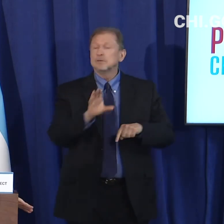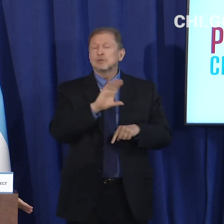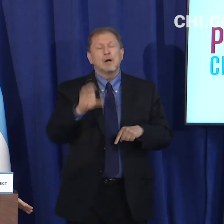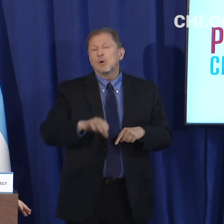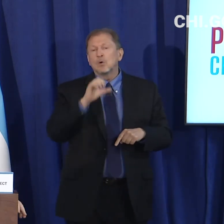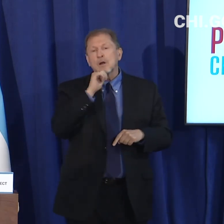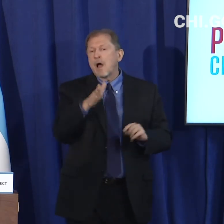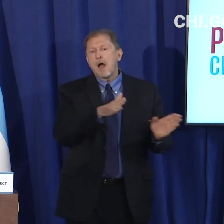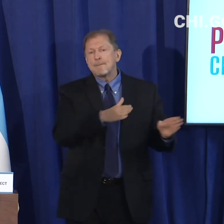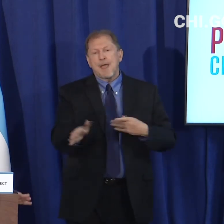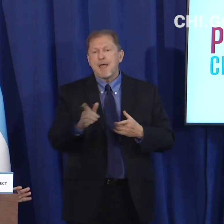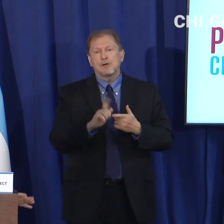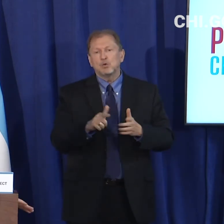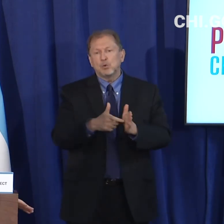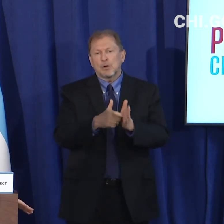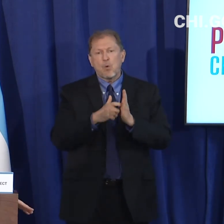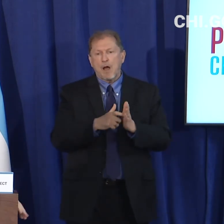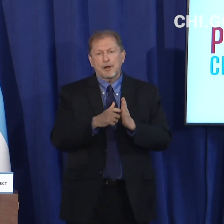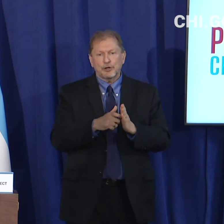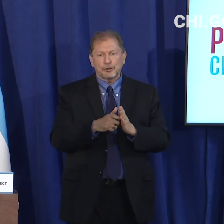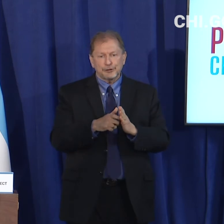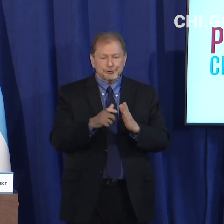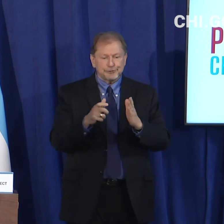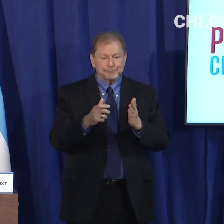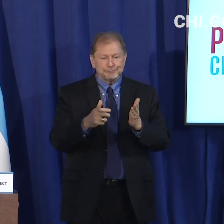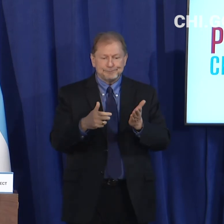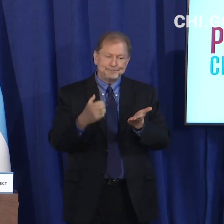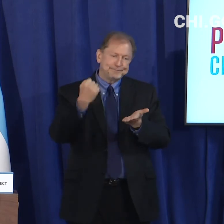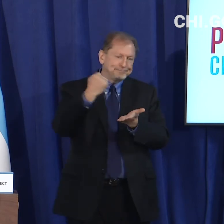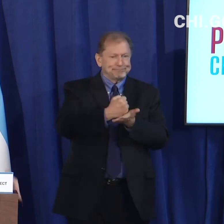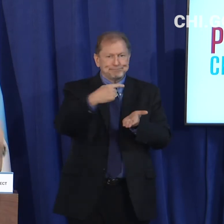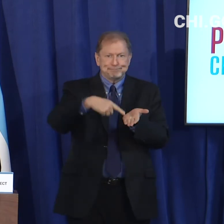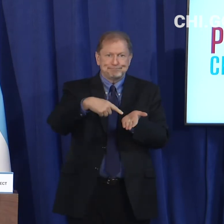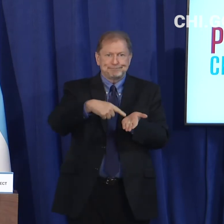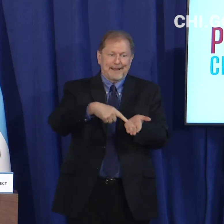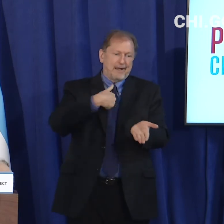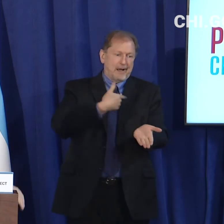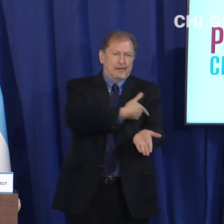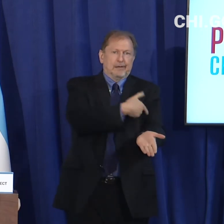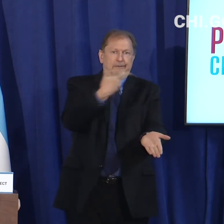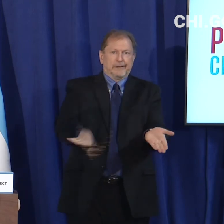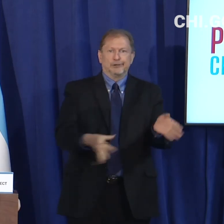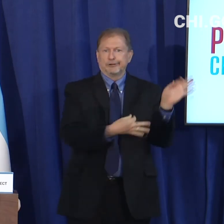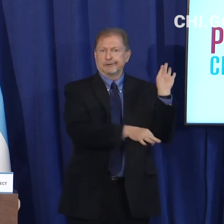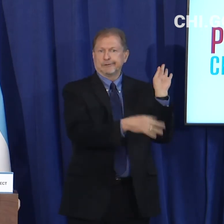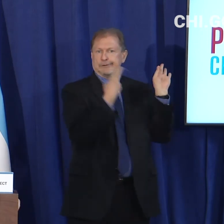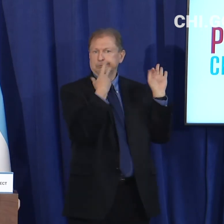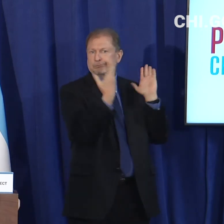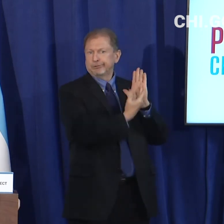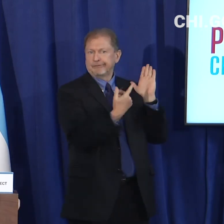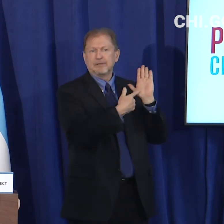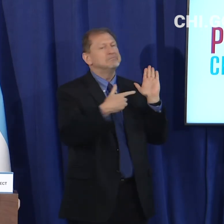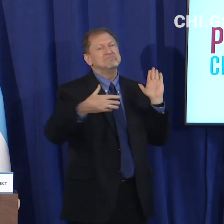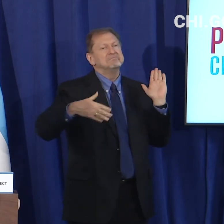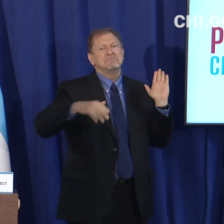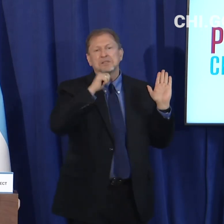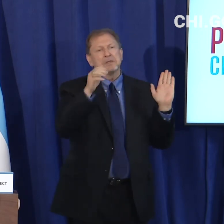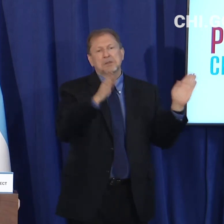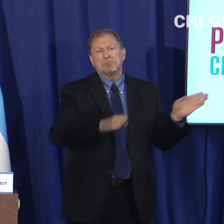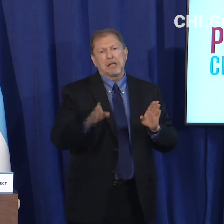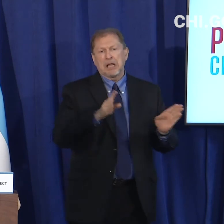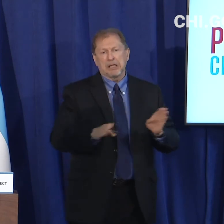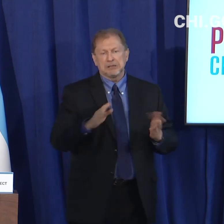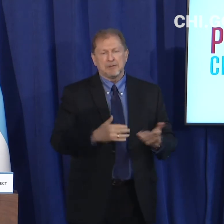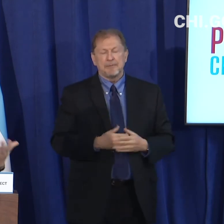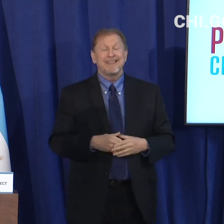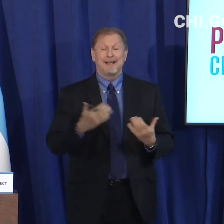city requirement around vaccine or a national requirement around vaccine. And in this early stage where it's still under emergency use